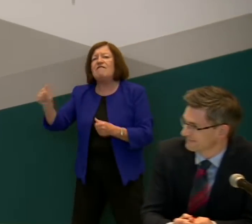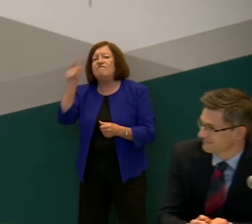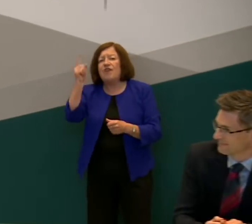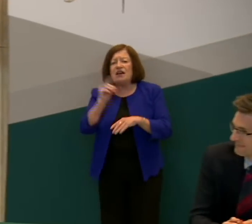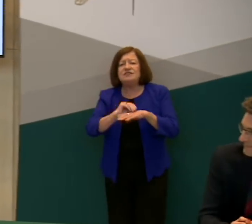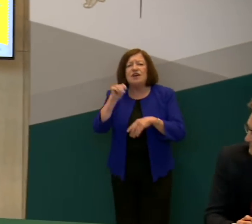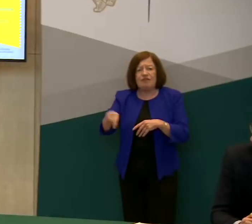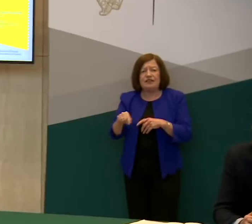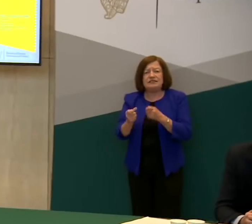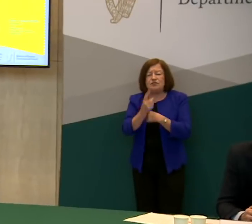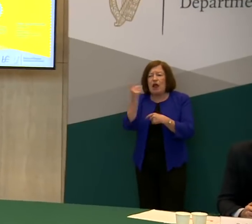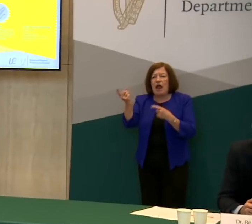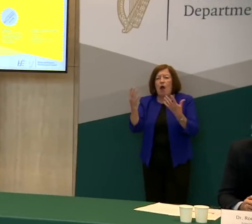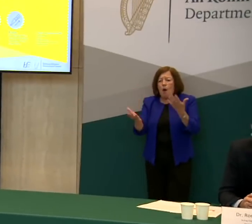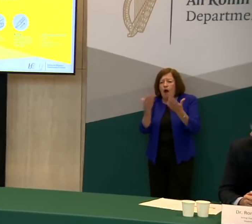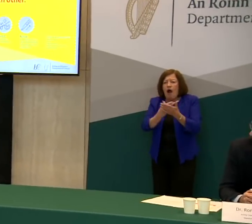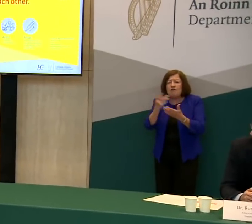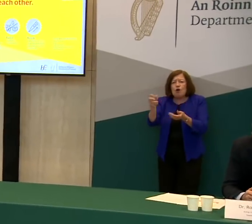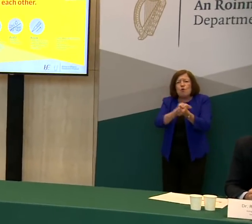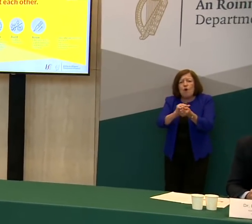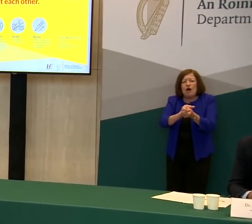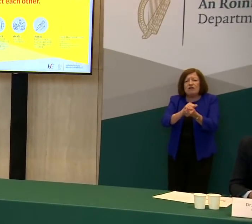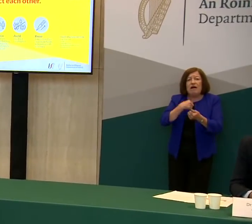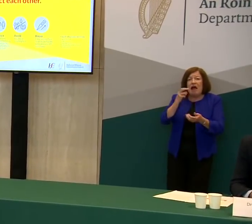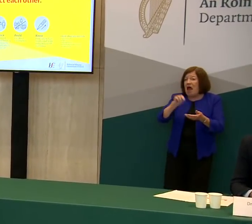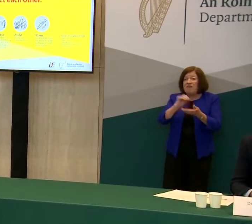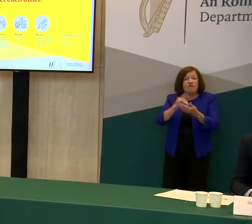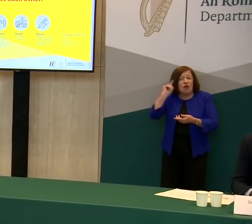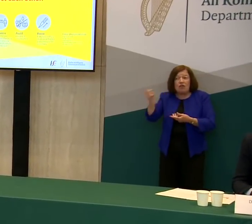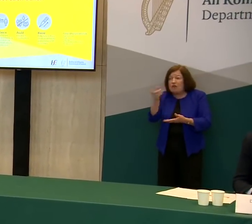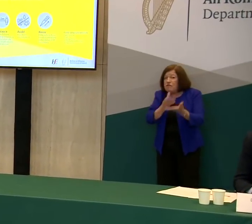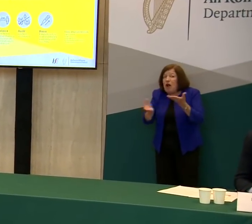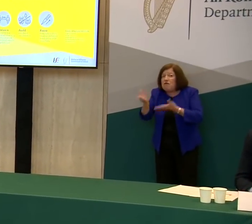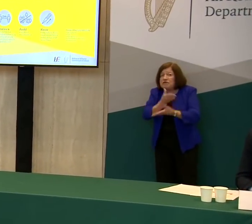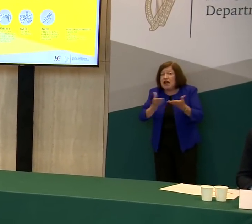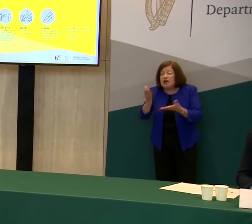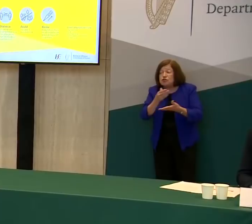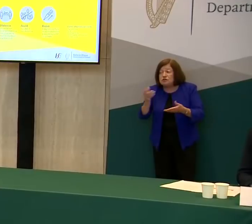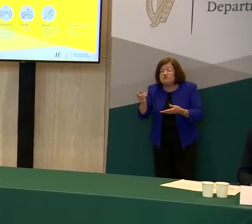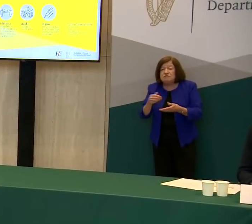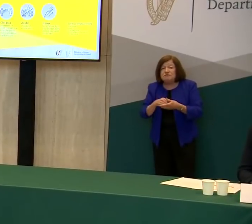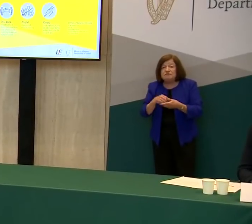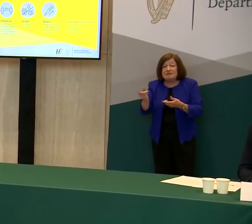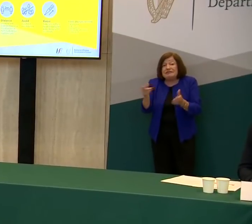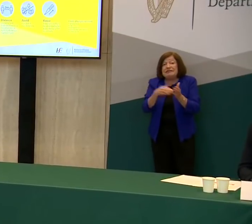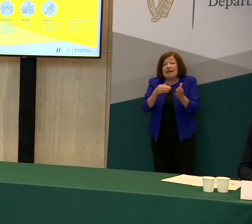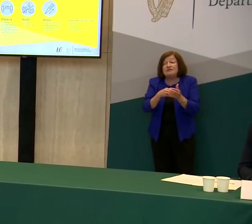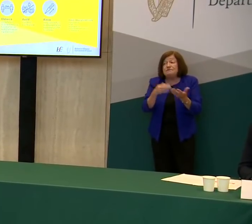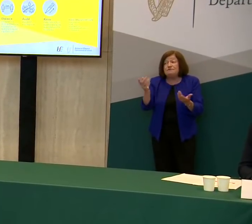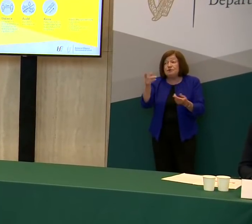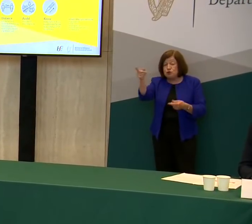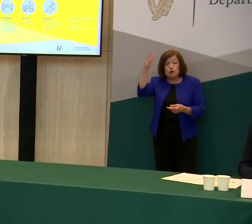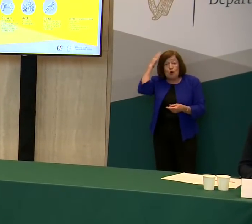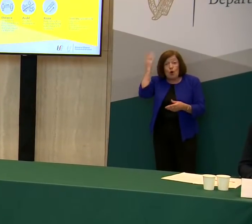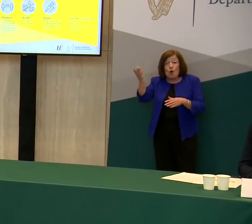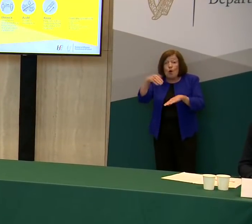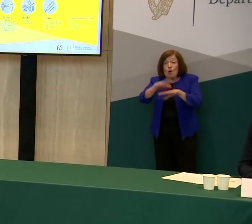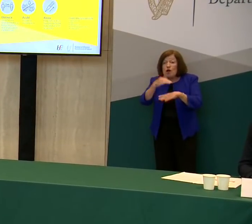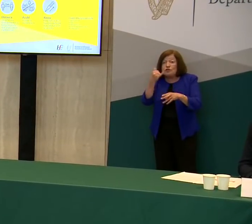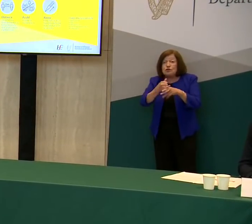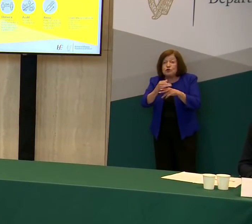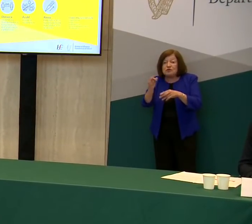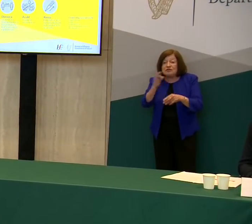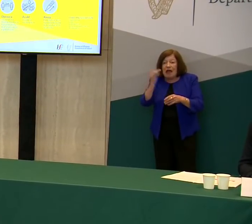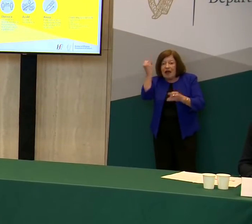and how often the clothes should be washed. So I haven't heard that particular conversation myself, but I'll certainly follow up on it, Shane. Yeah. So do you know, where would schools get